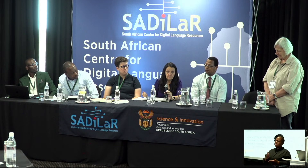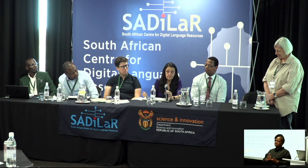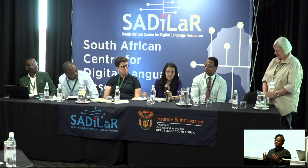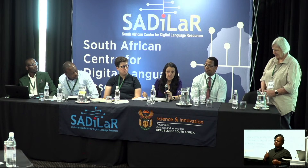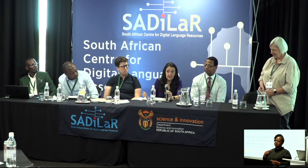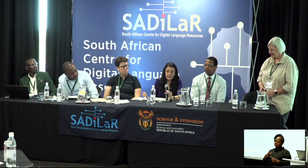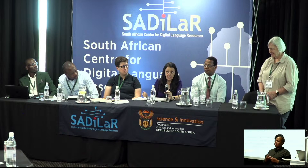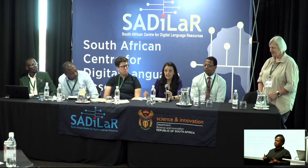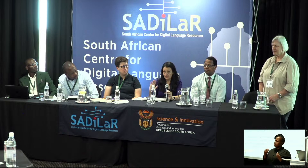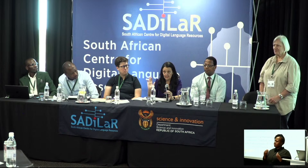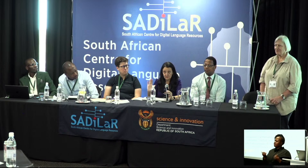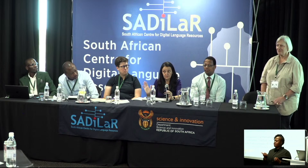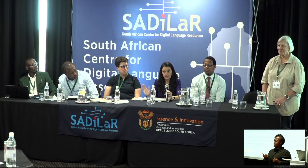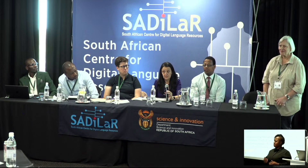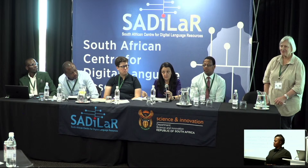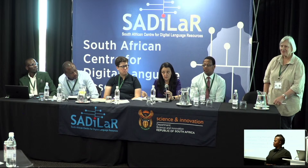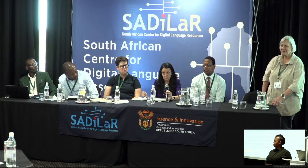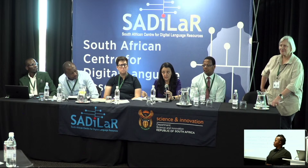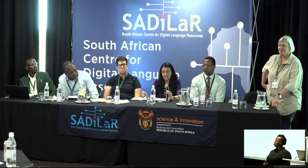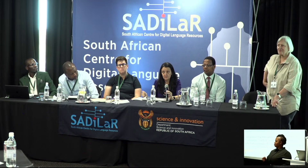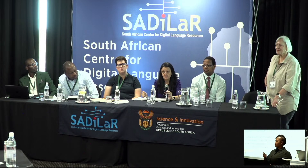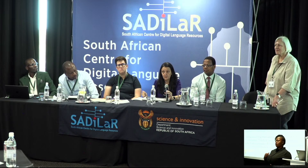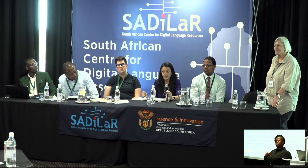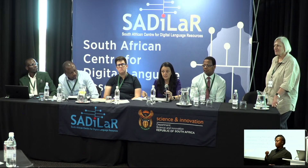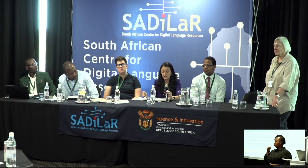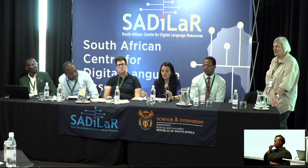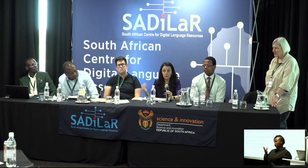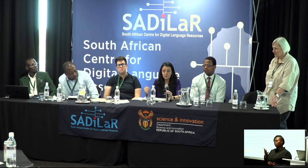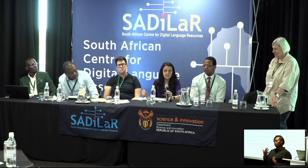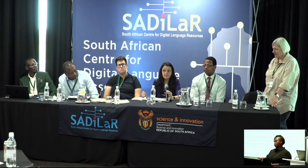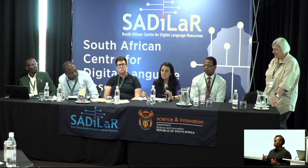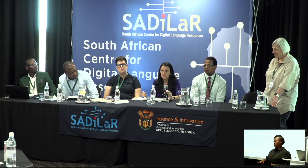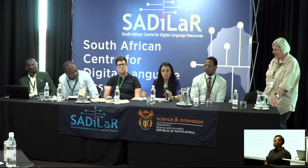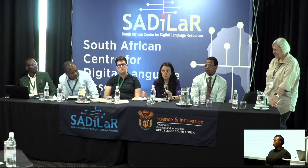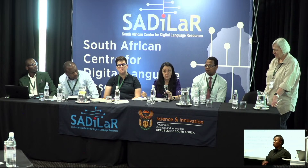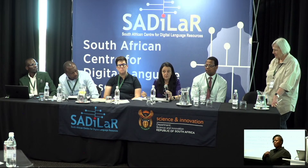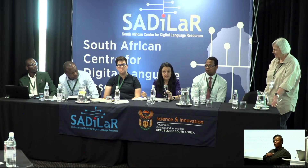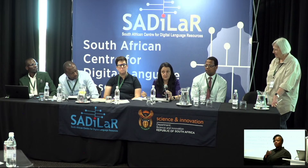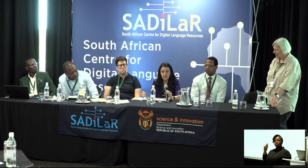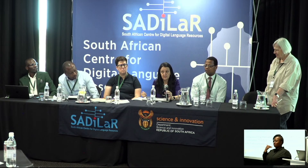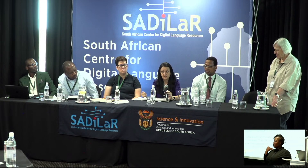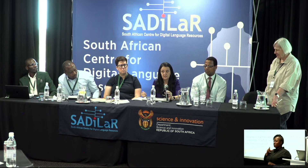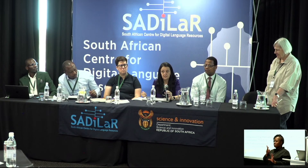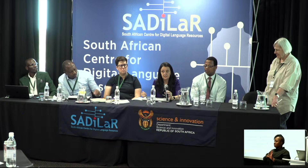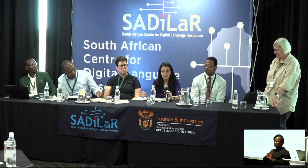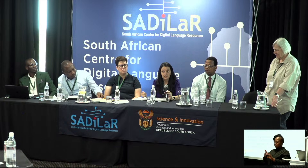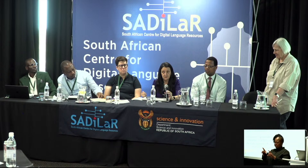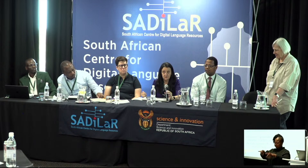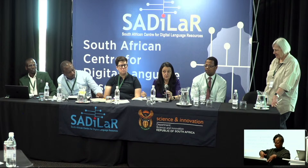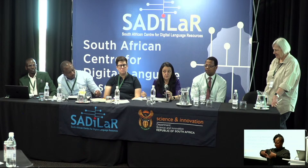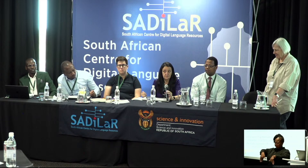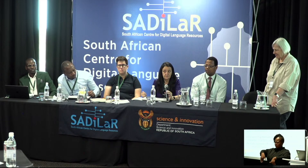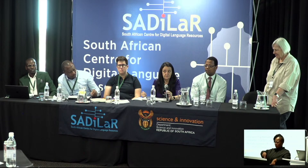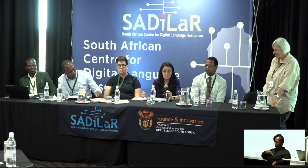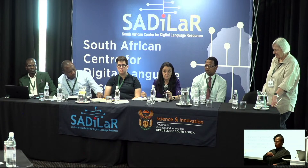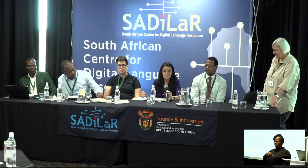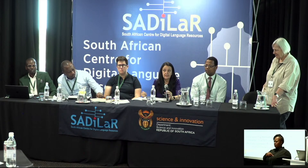far. And that to me is brilliant, because in the past, nobody participated.